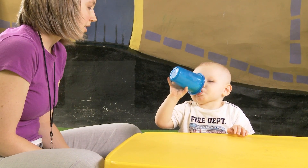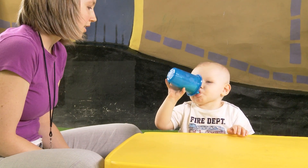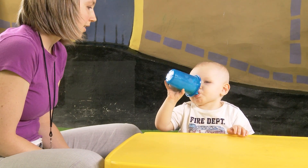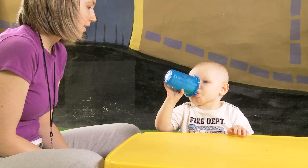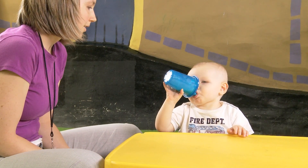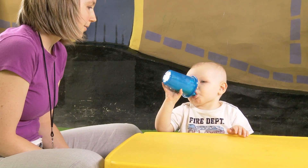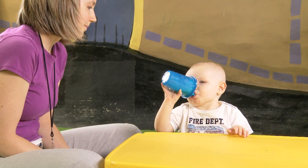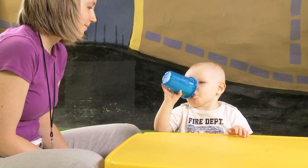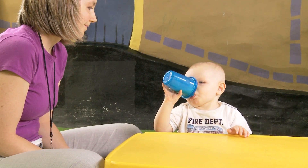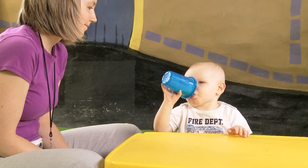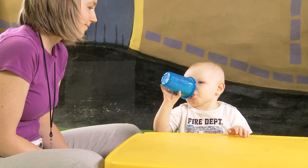fun with your baby.